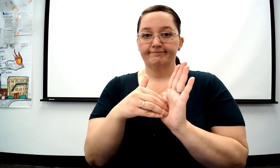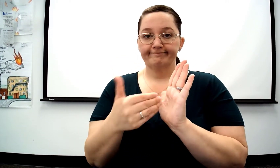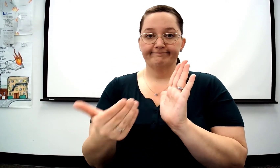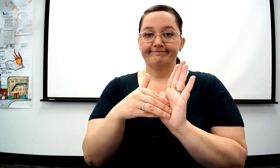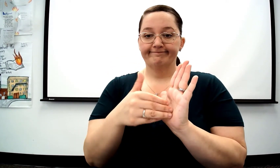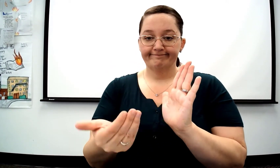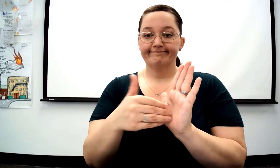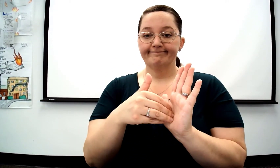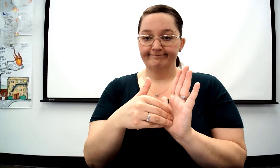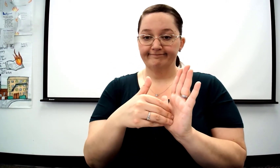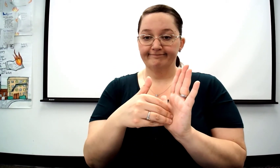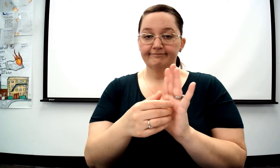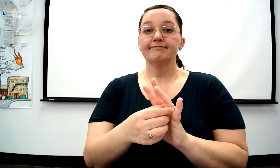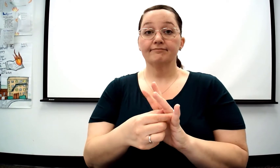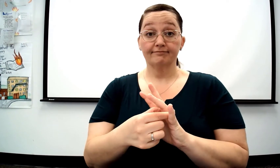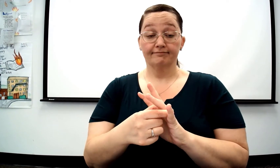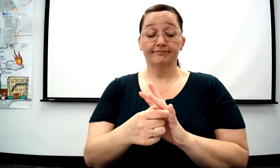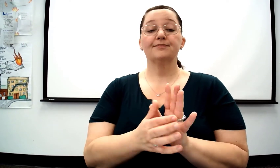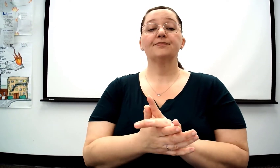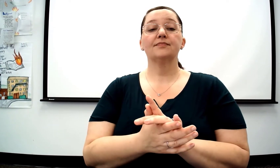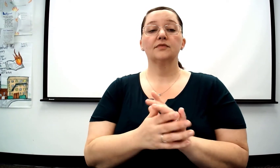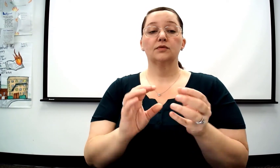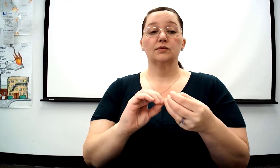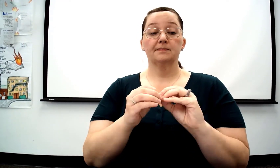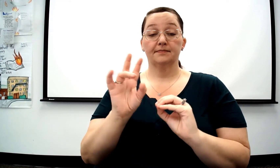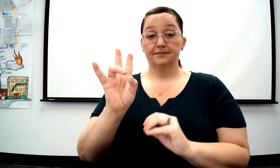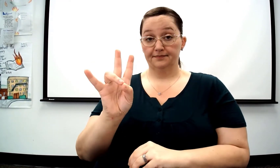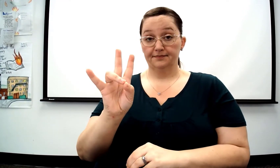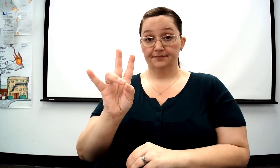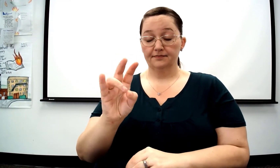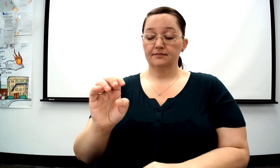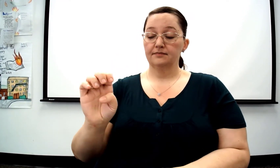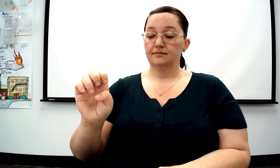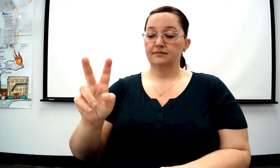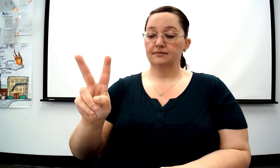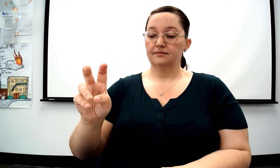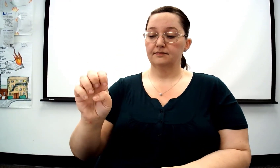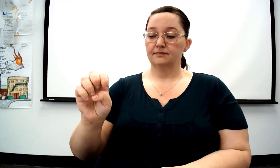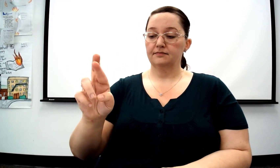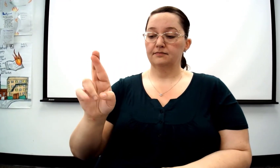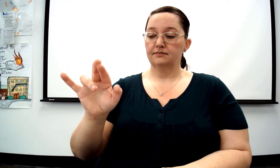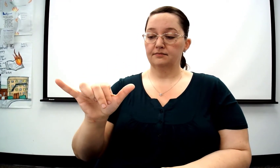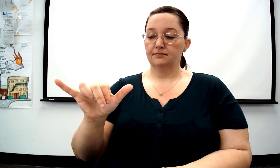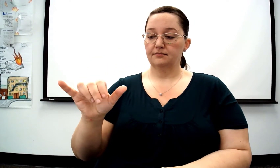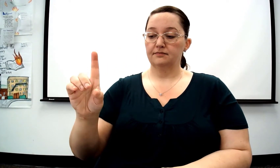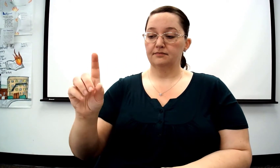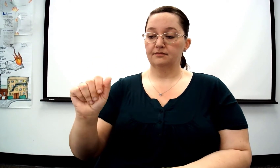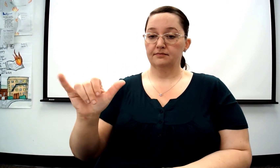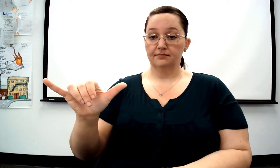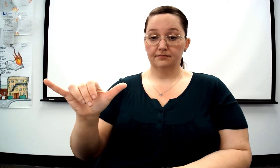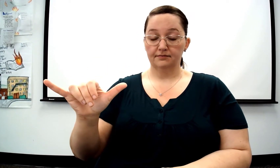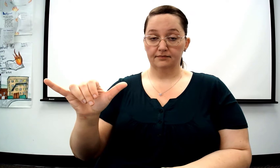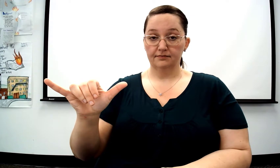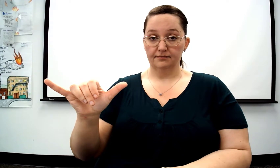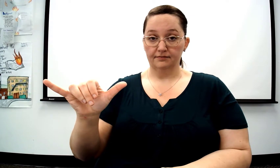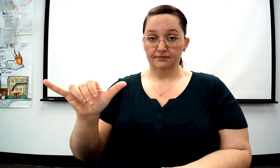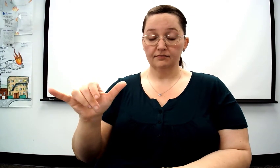For these frequency adverbs, it's showing repetition. So number 7 is the sign every day.